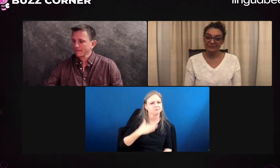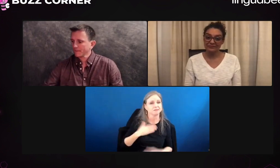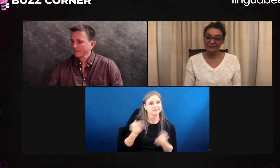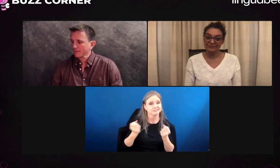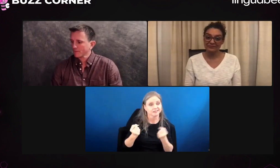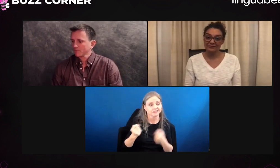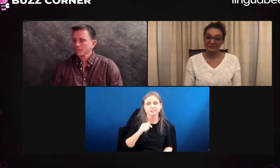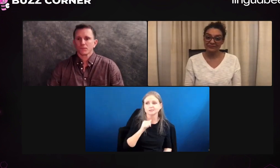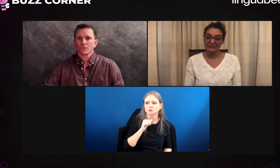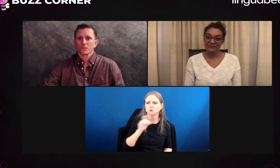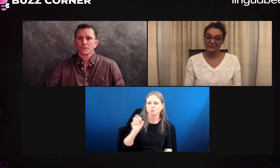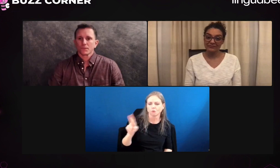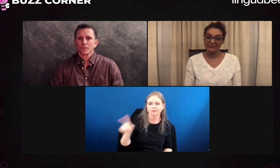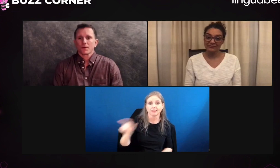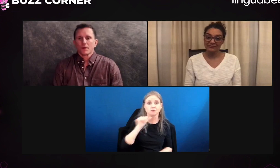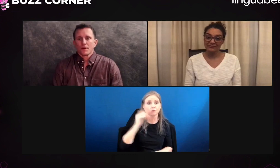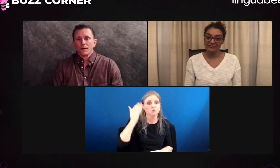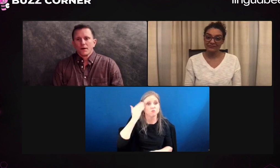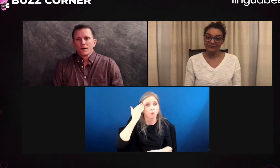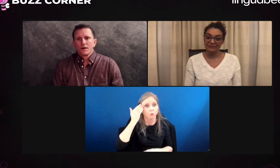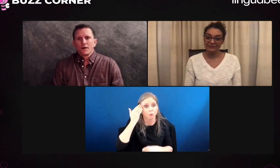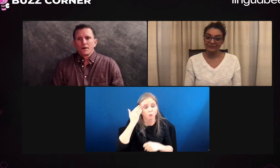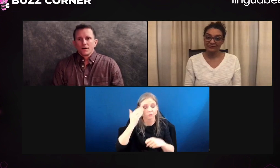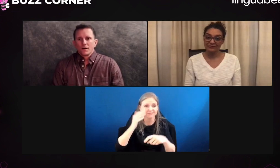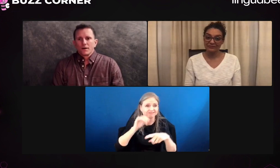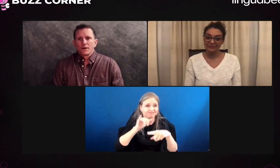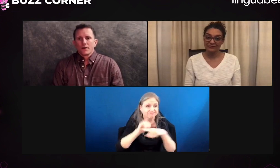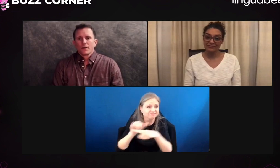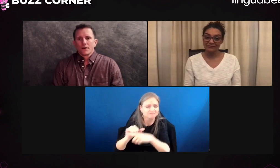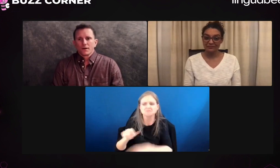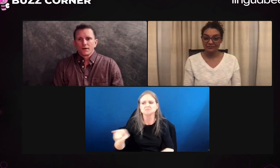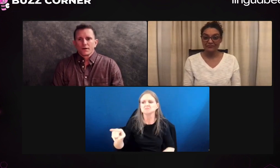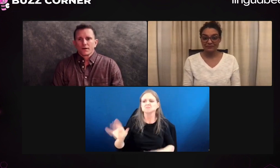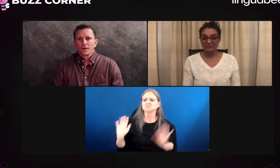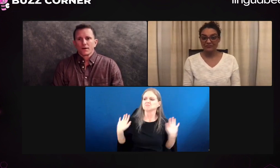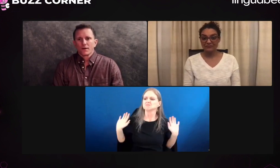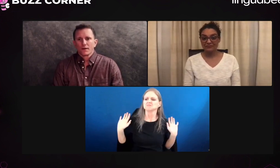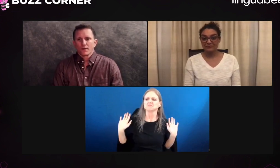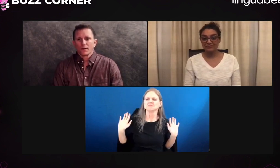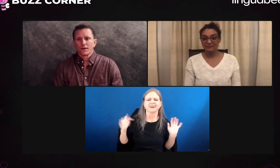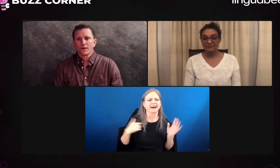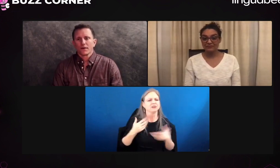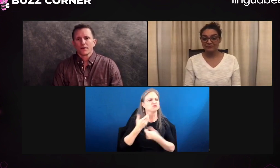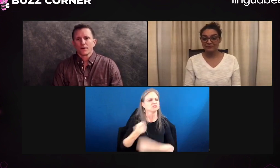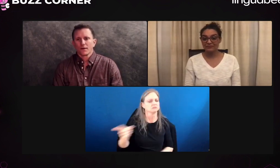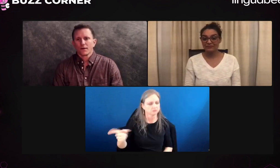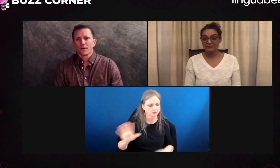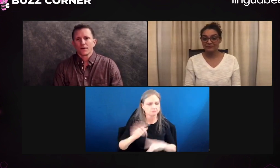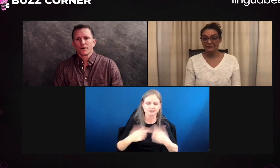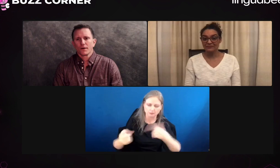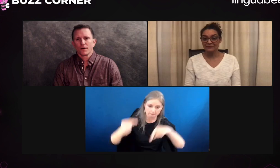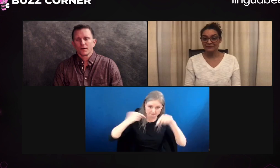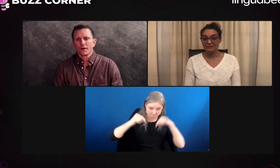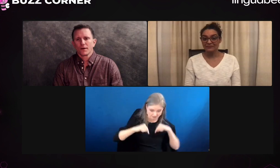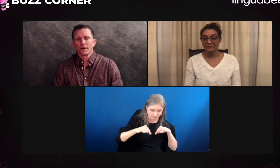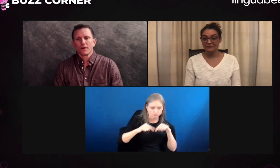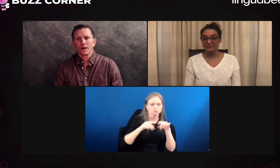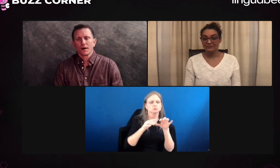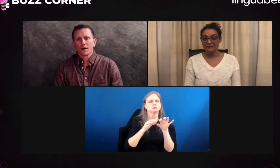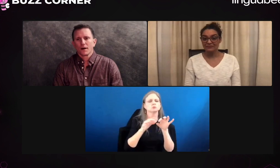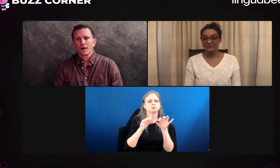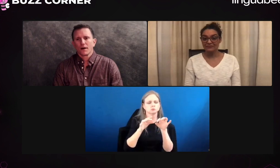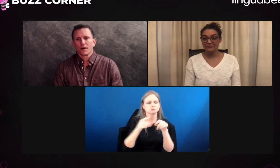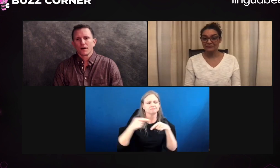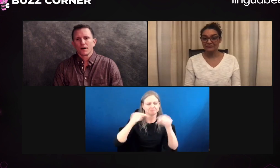To see interpreters not understand my sign language or not understand the